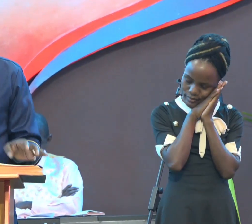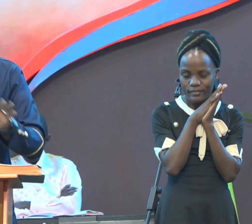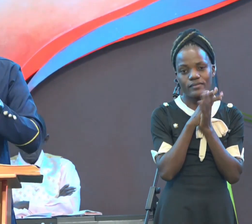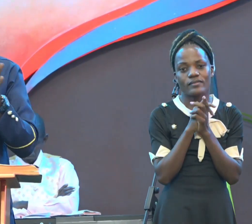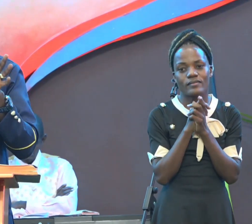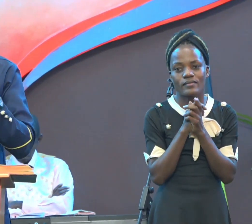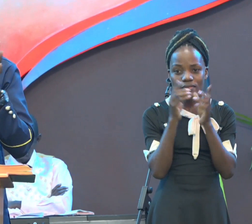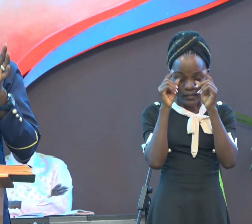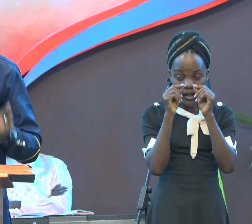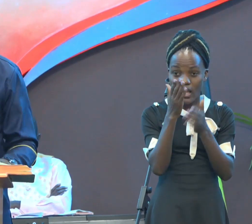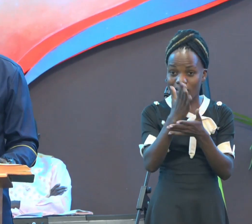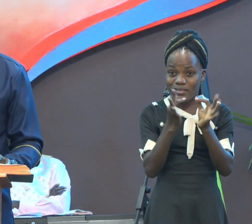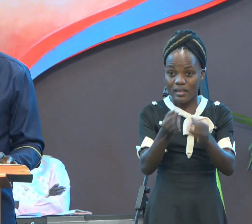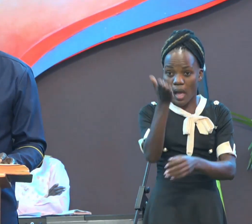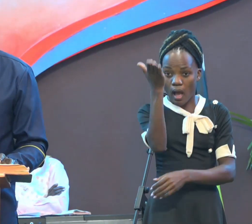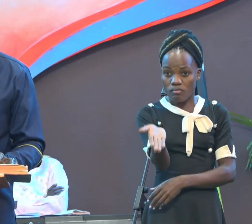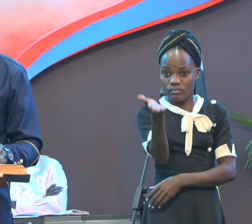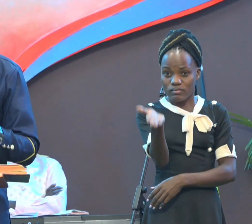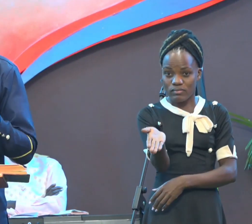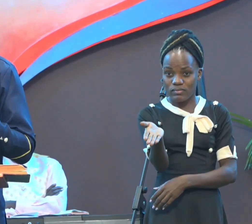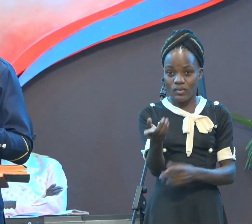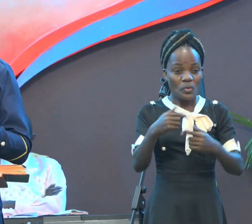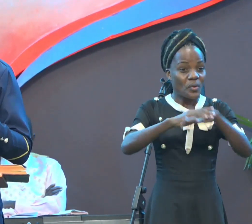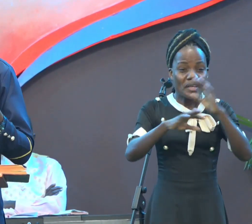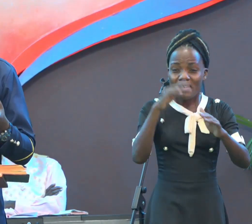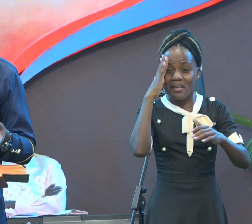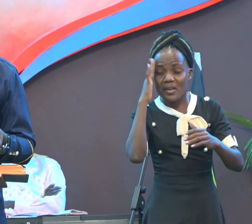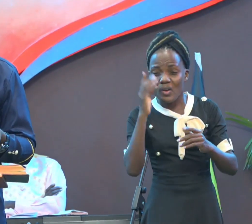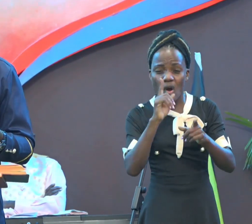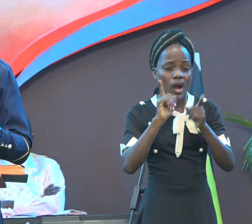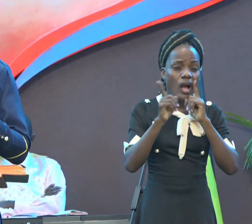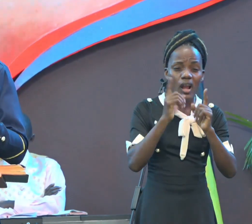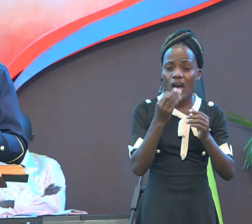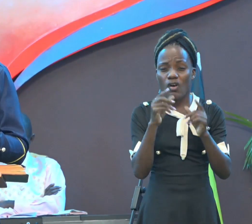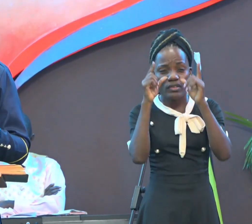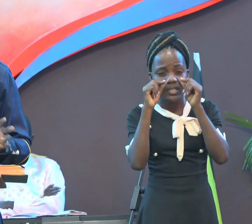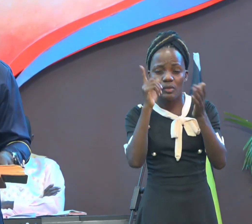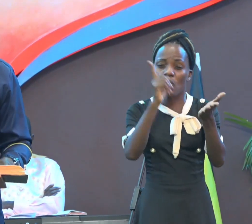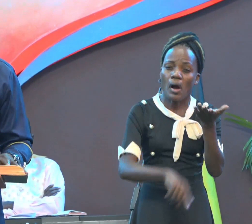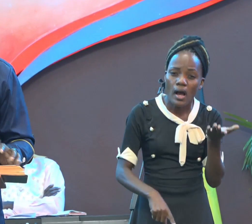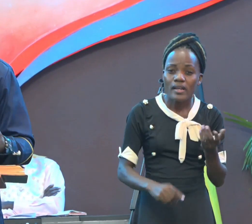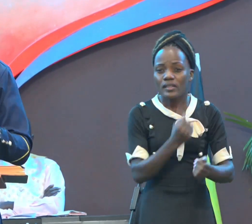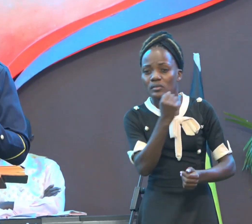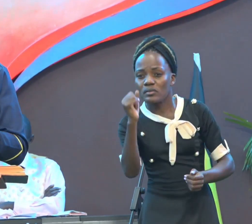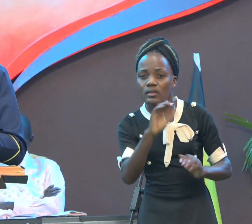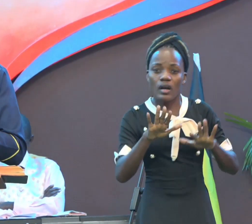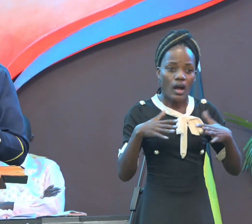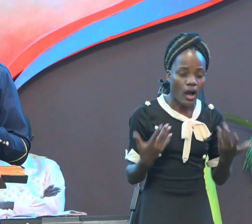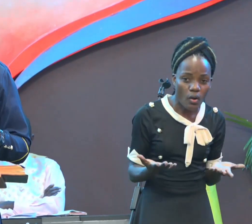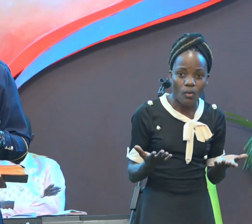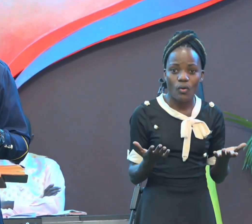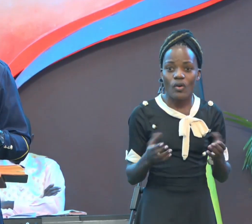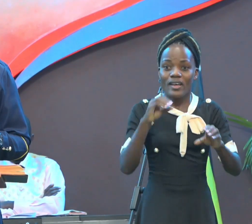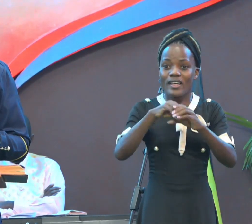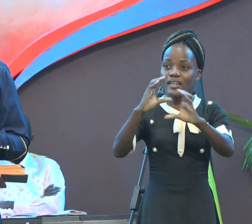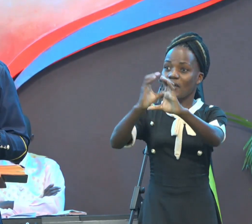Sleep. It is there. We don't know its color. How it works.